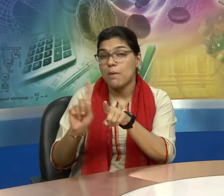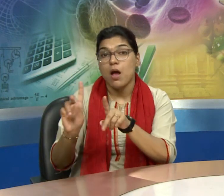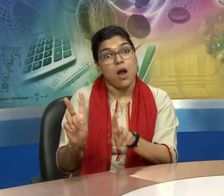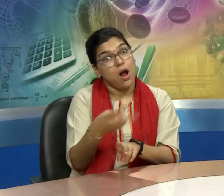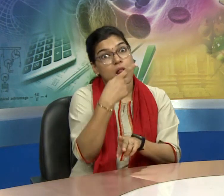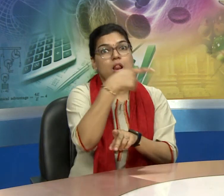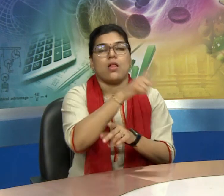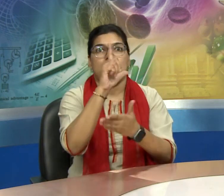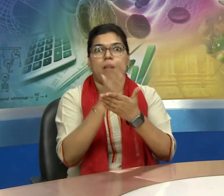Anything